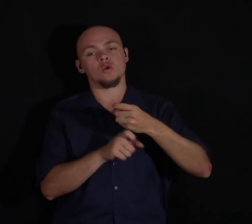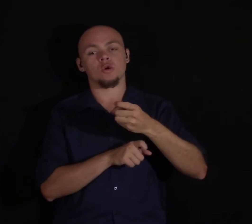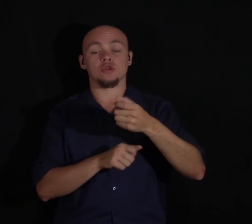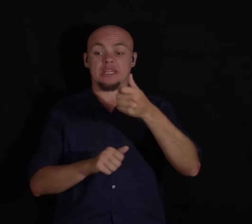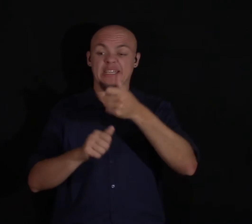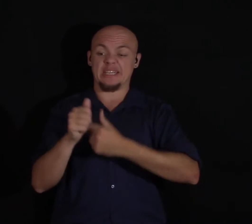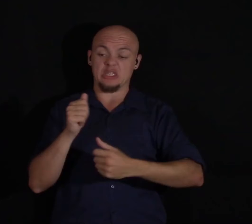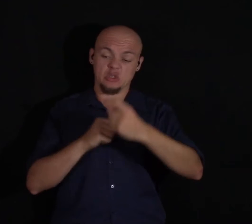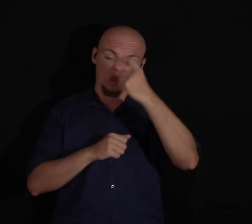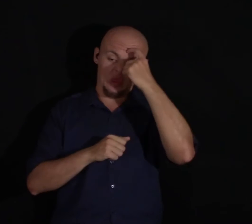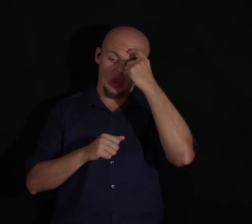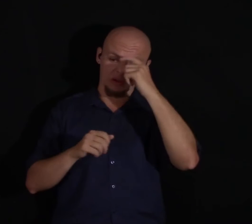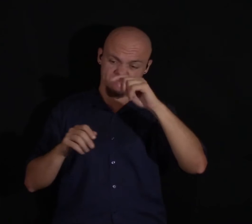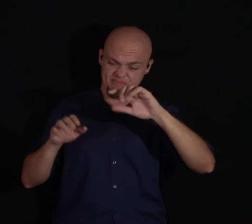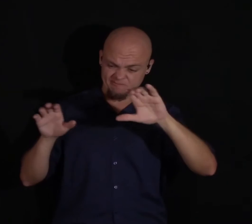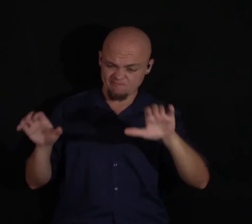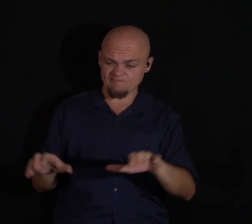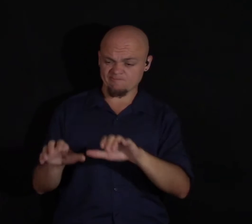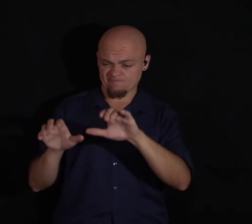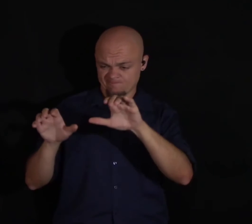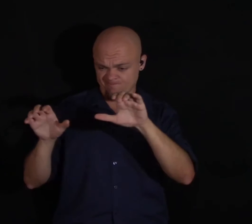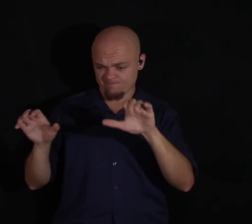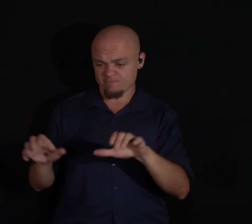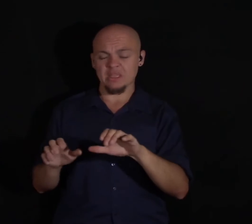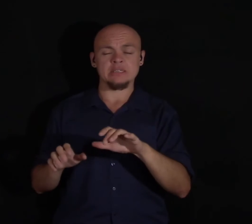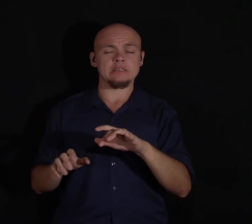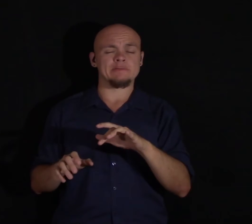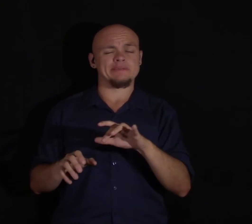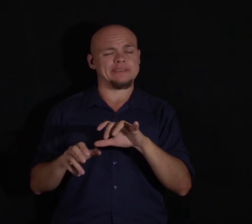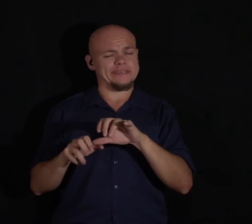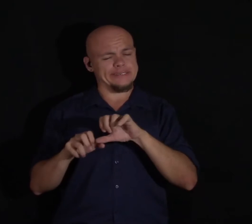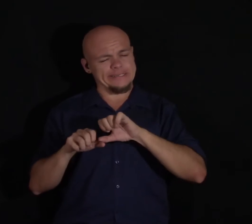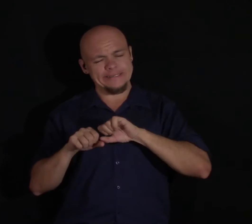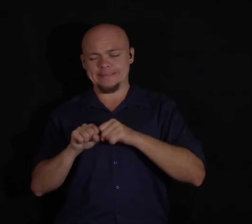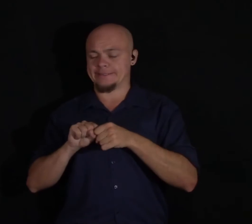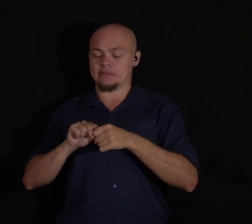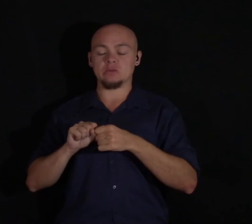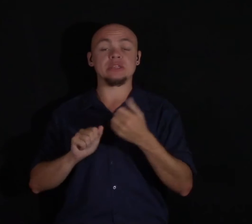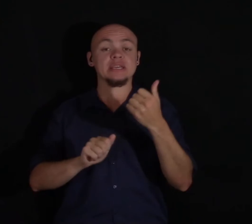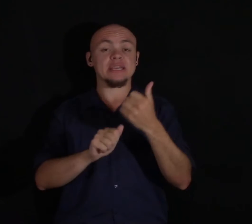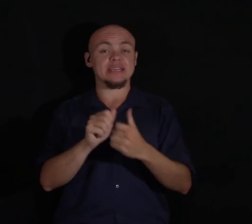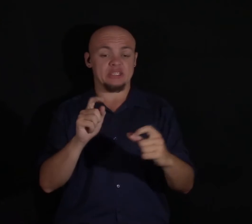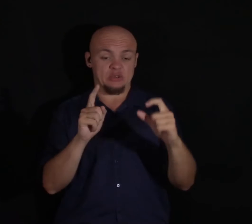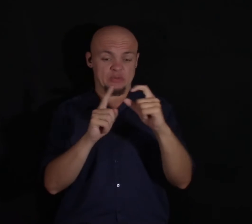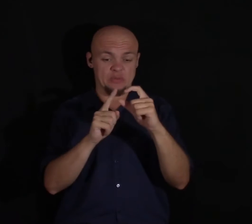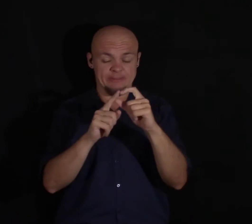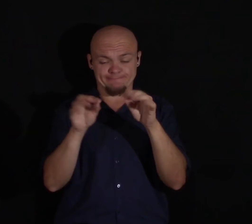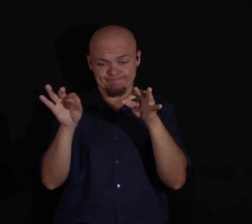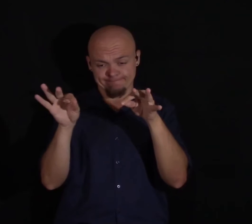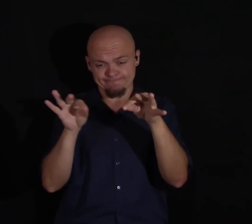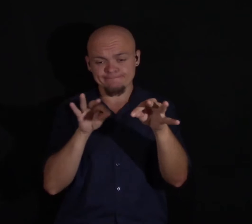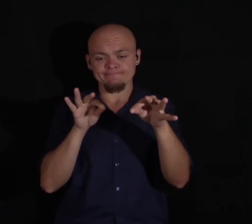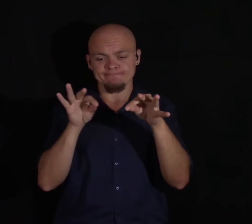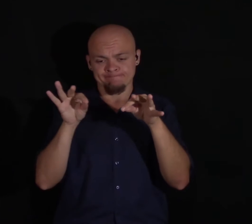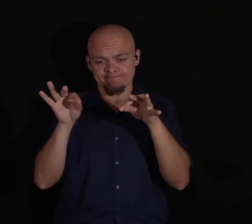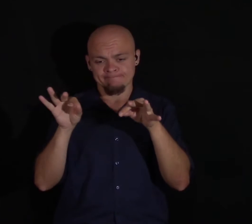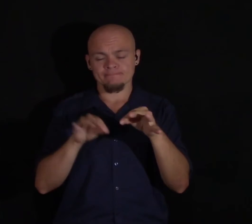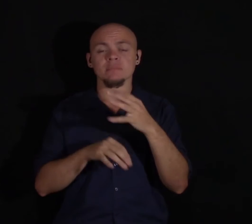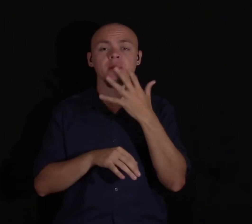it was an extreme anguish, and every word that I spoke in allusion to it caused my lips to quaver and my